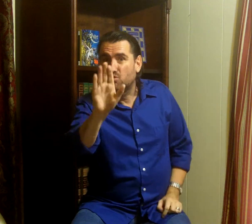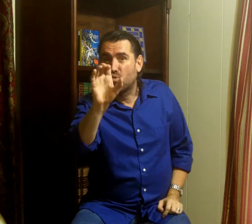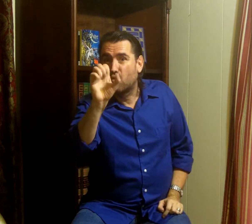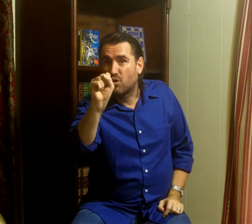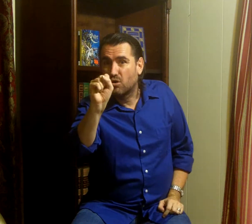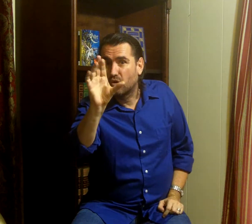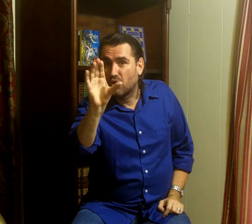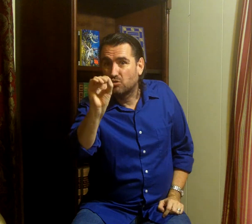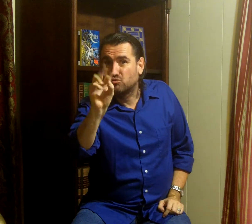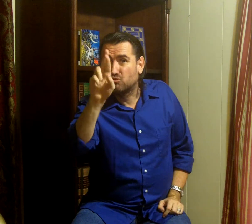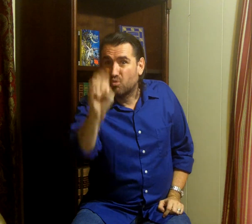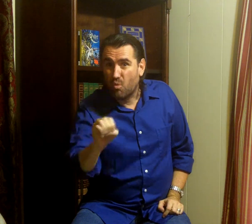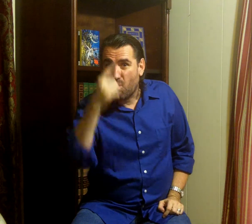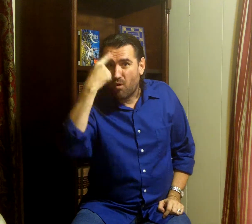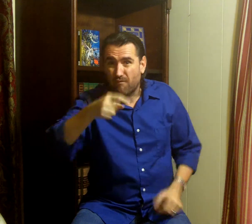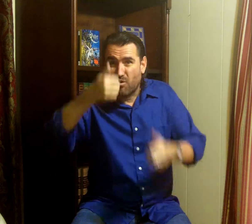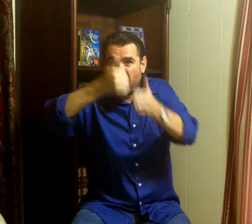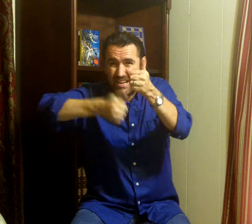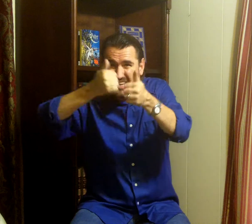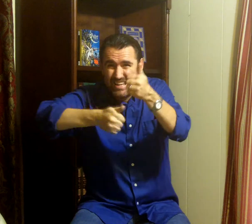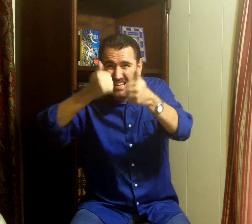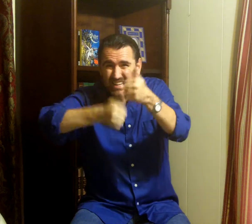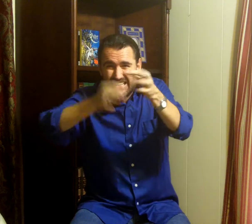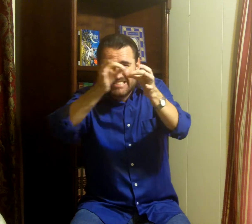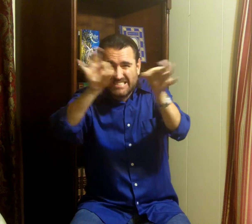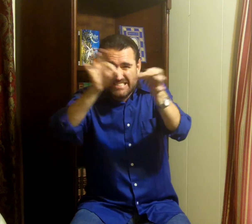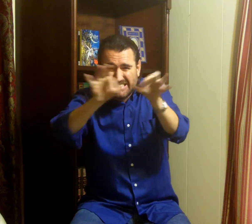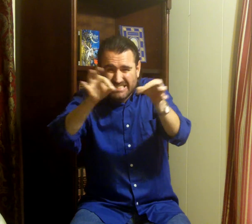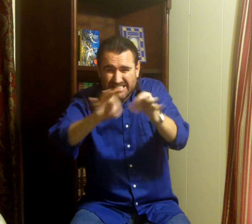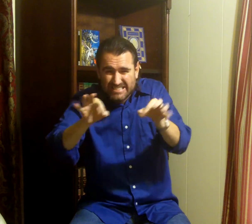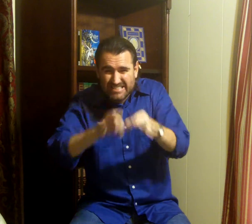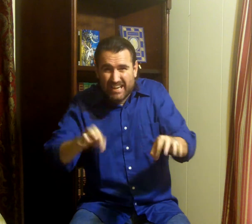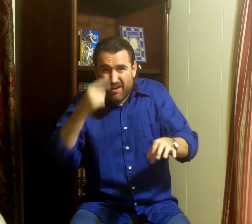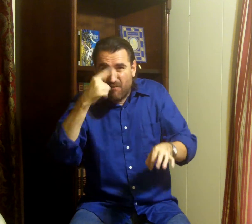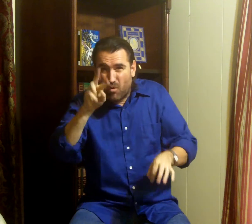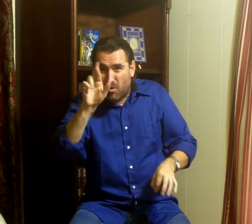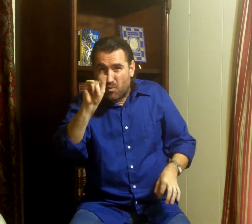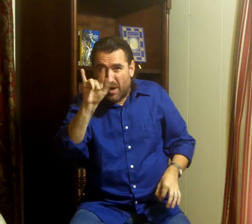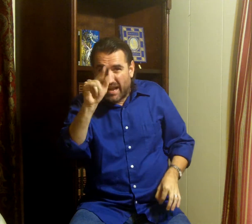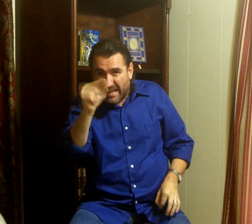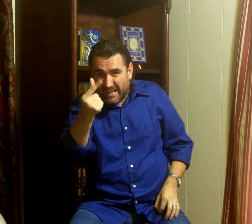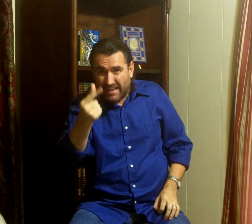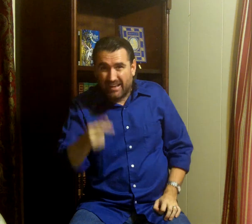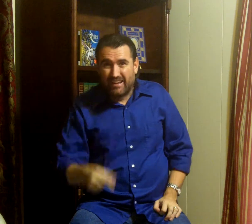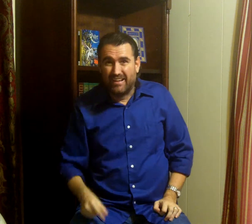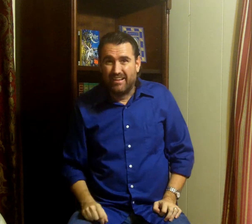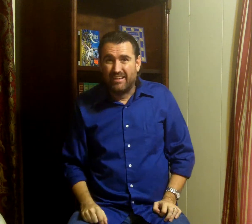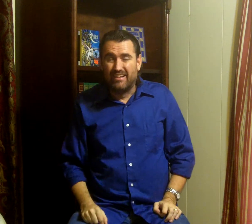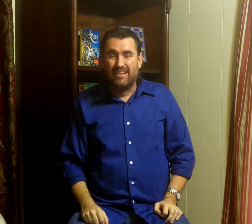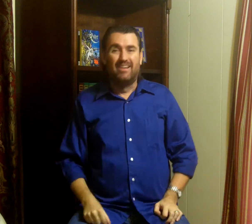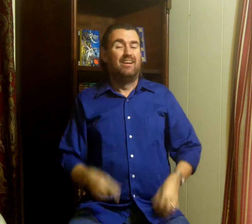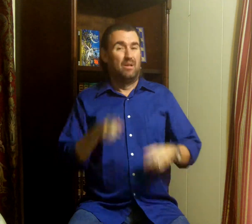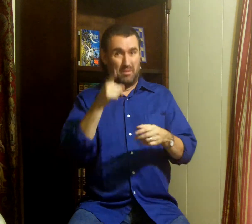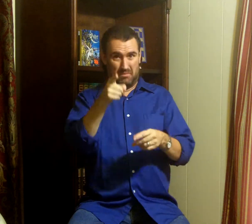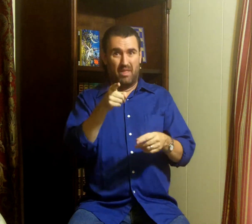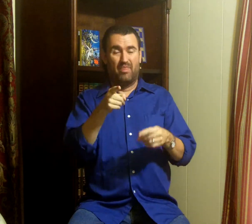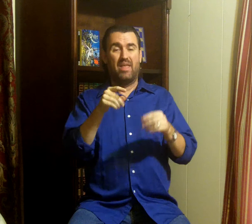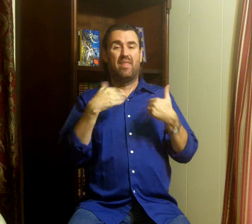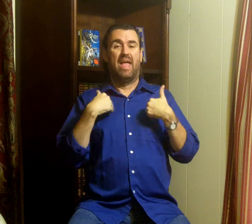individual item that they rate you on. They will give you a score, and then they will give you summarized written feedback